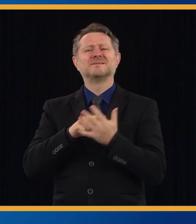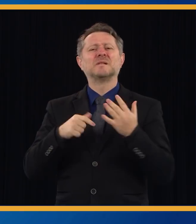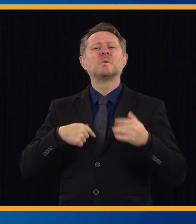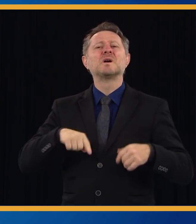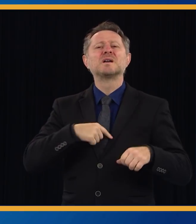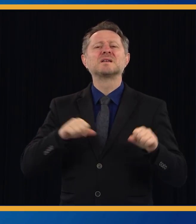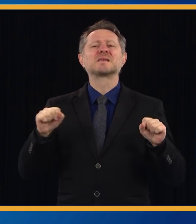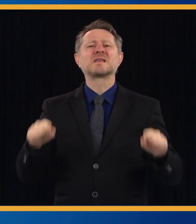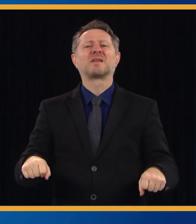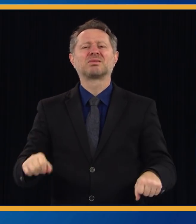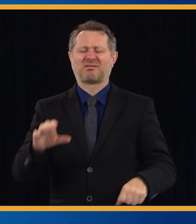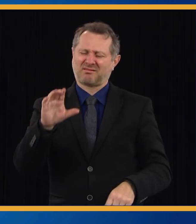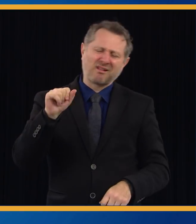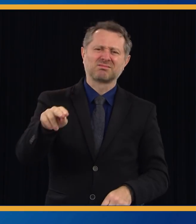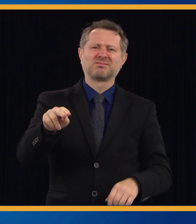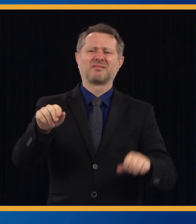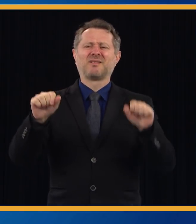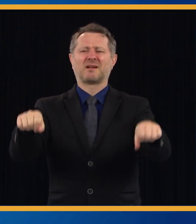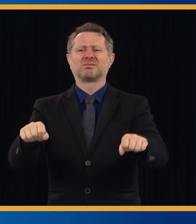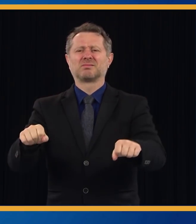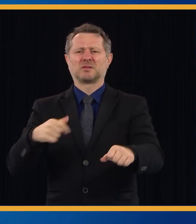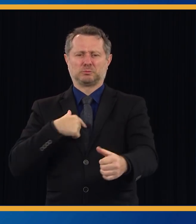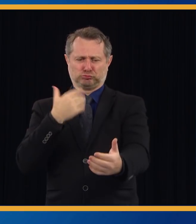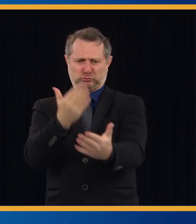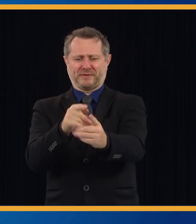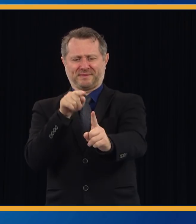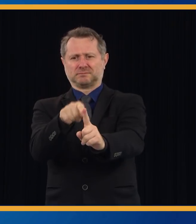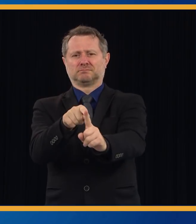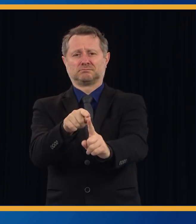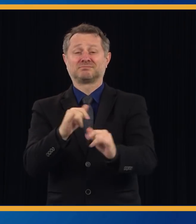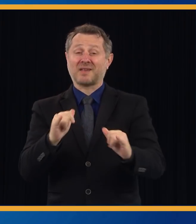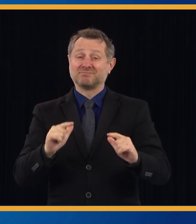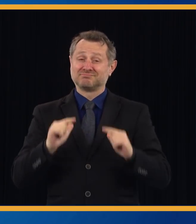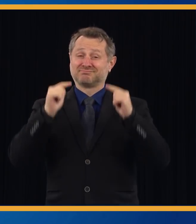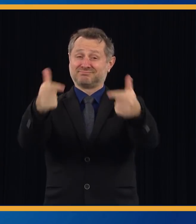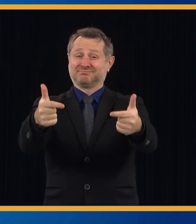can. We showed that we can. Questions? What you presented